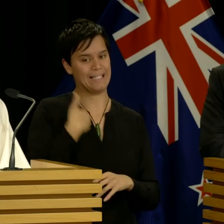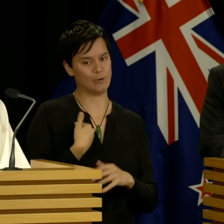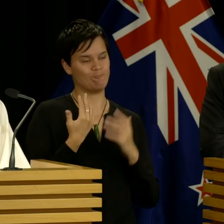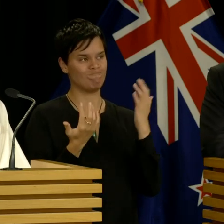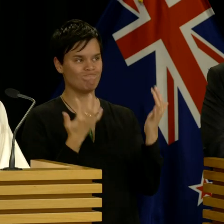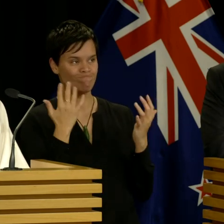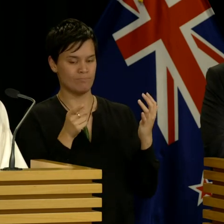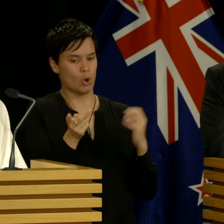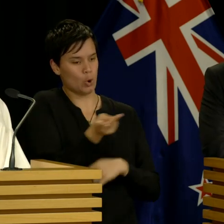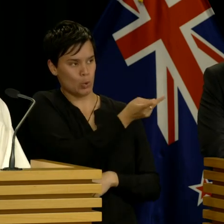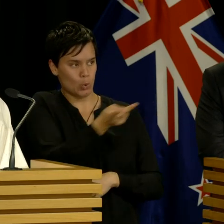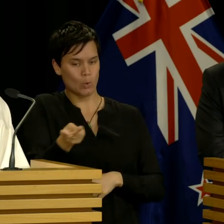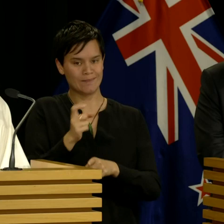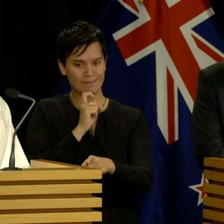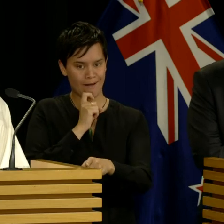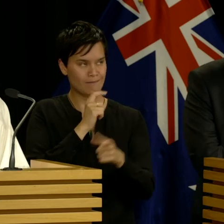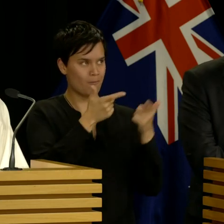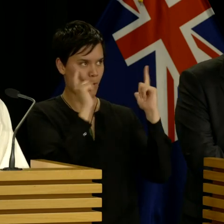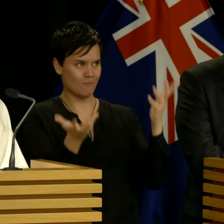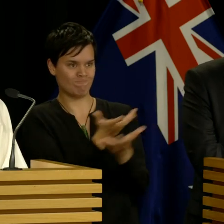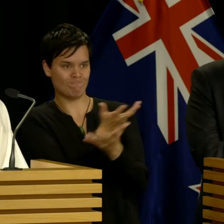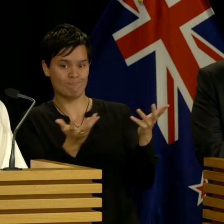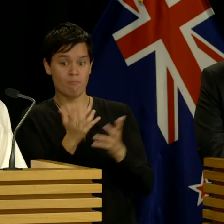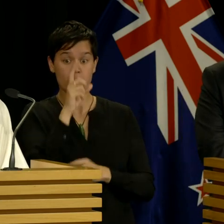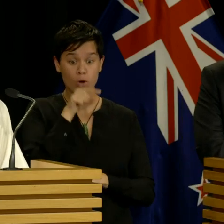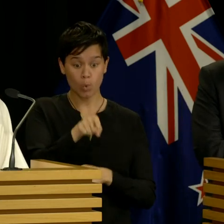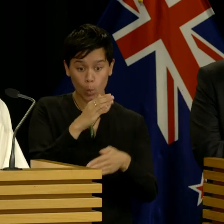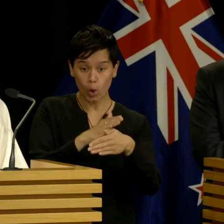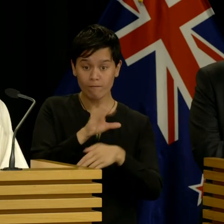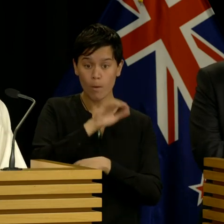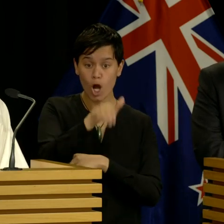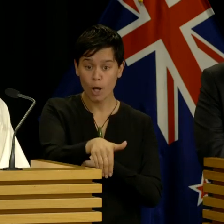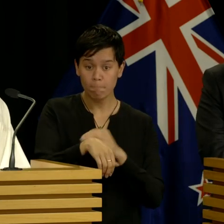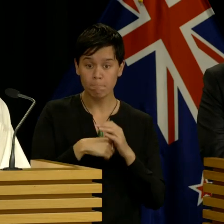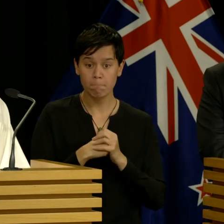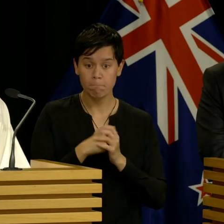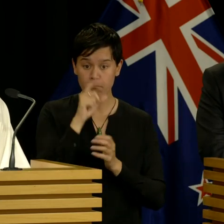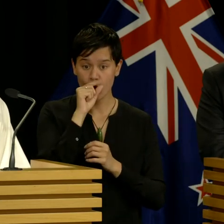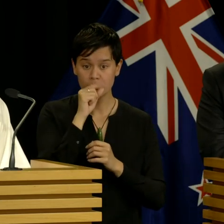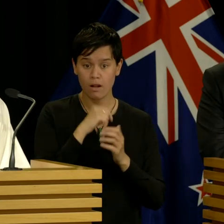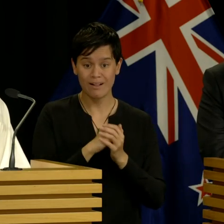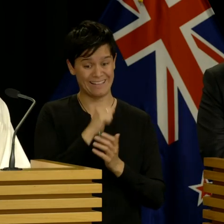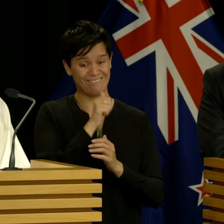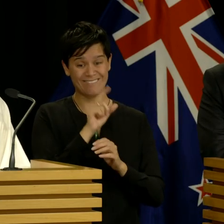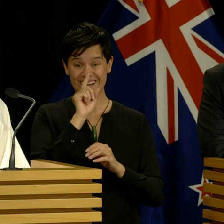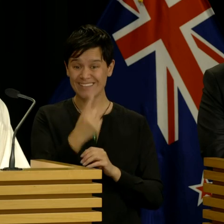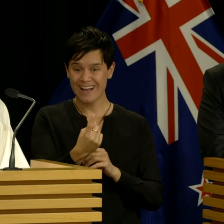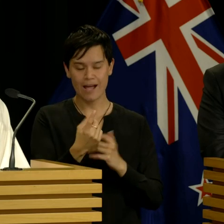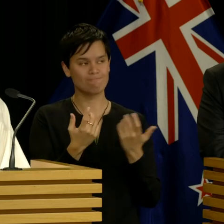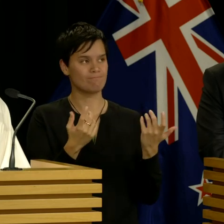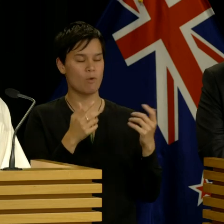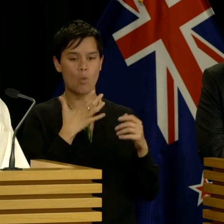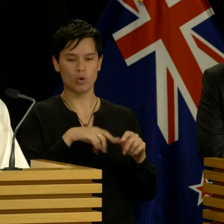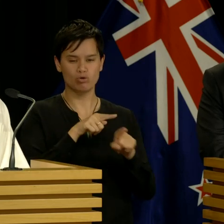employers and employees. Many will be able to work from home. For those that aren't, we're seeking agreement between employers and employees.